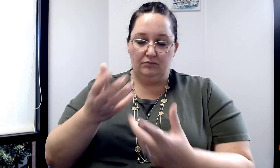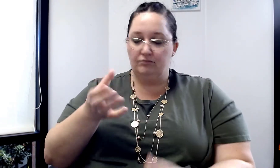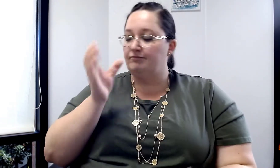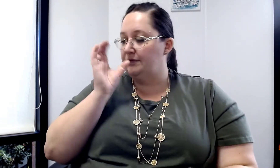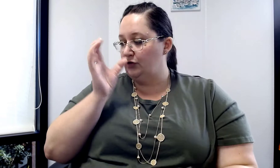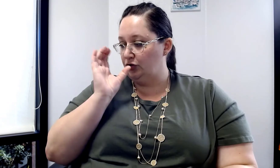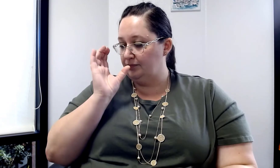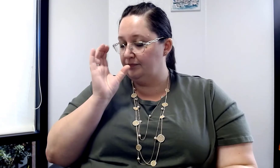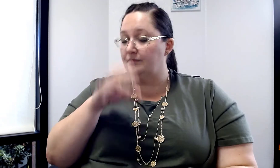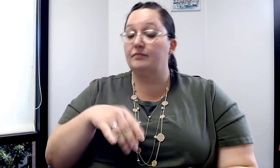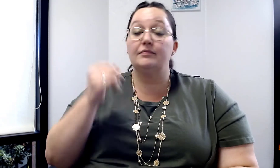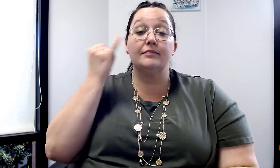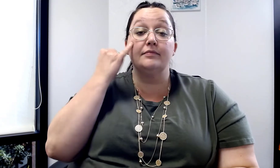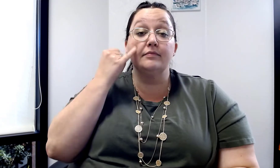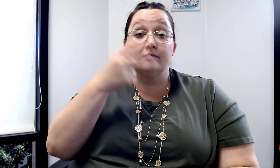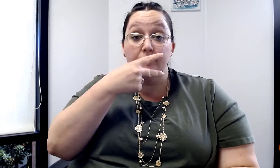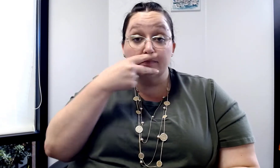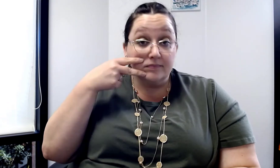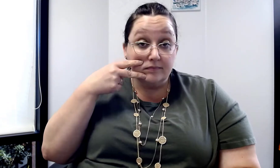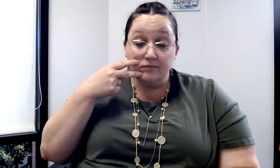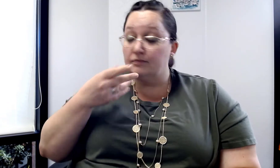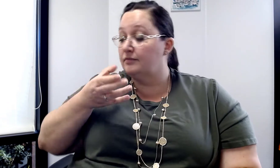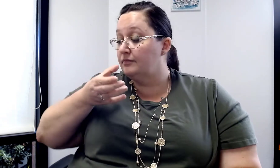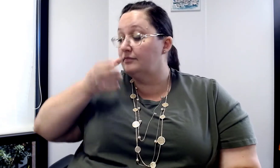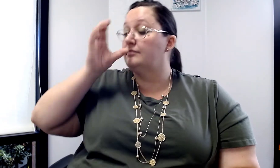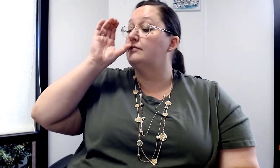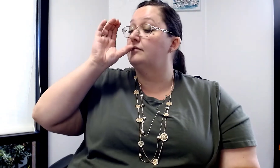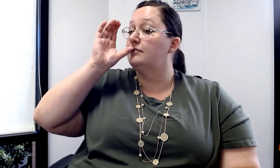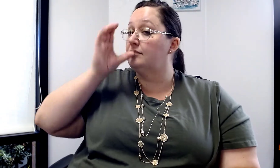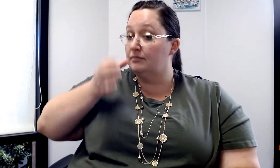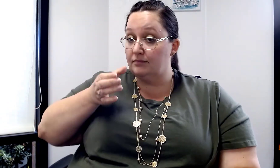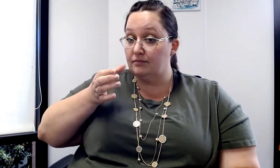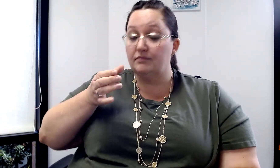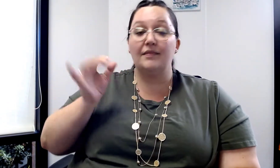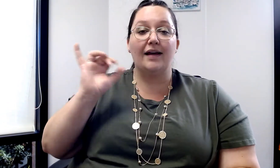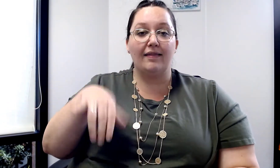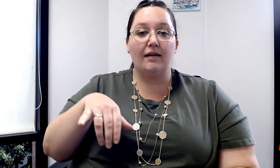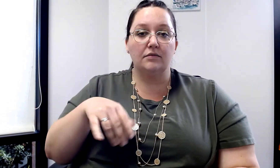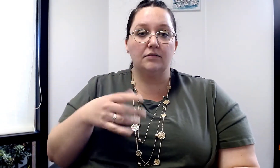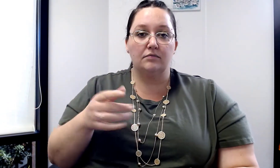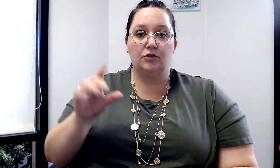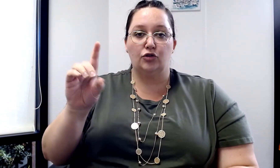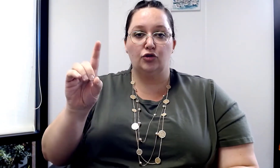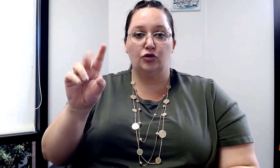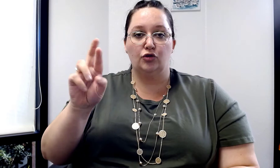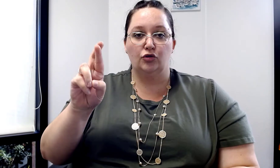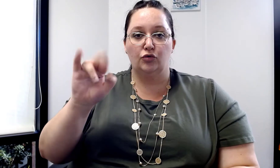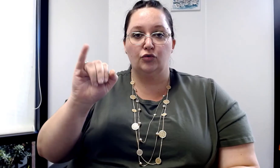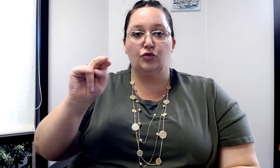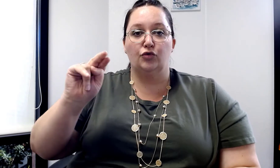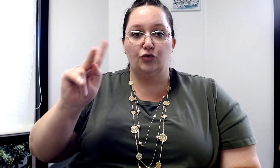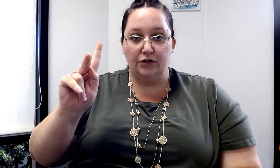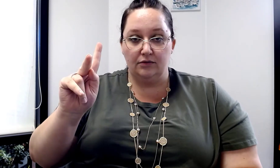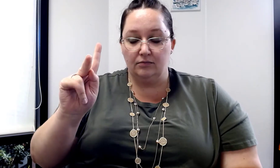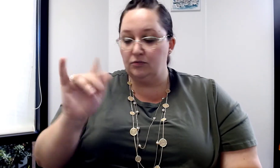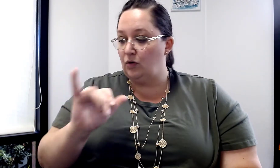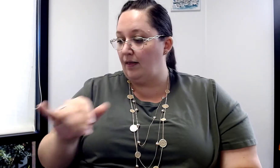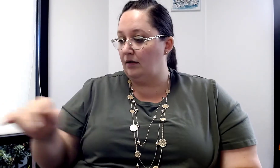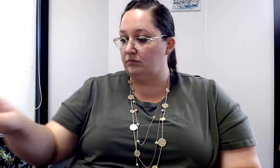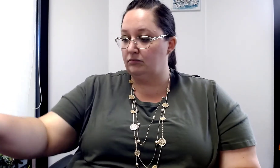One that doesn't have alcohol in it. Beverage. If you do the verb is one time. That would